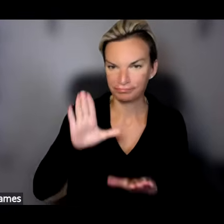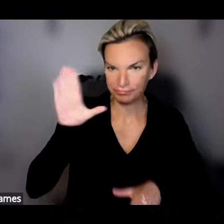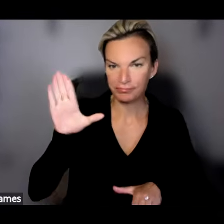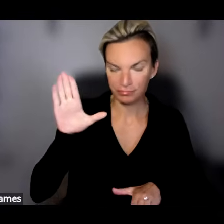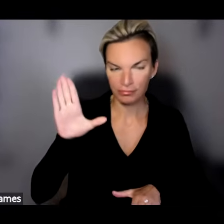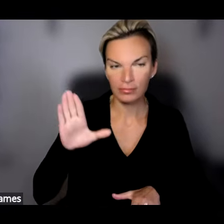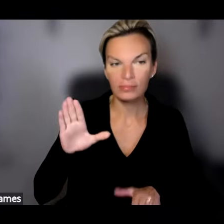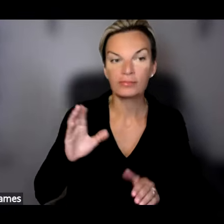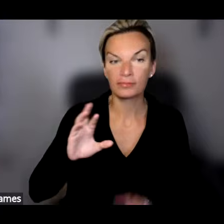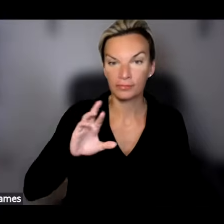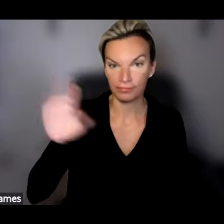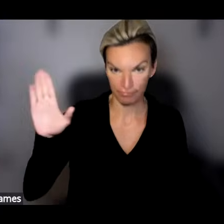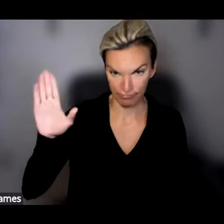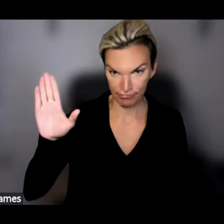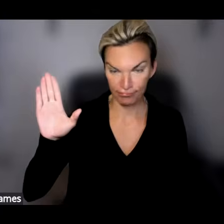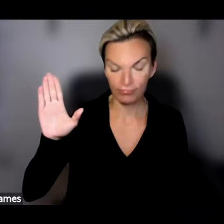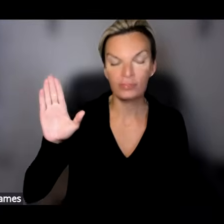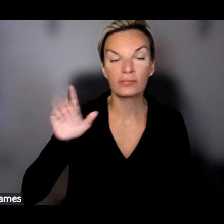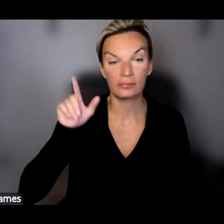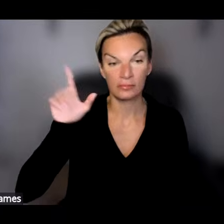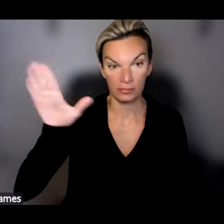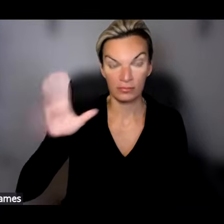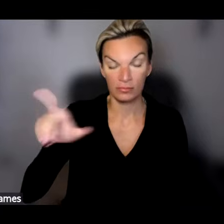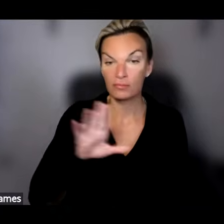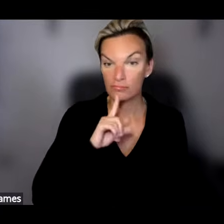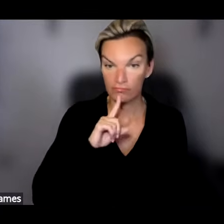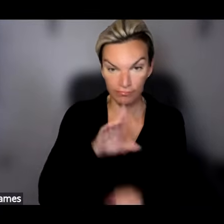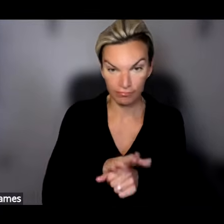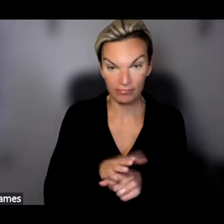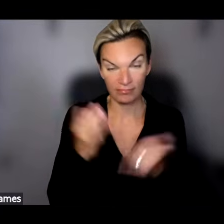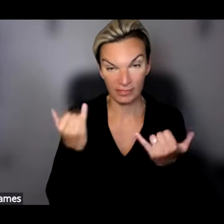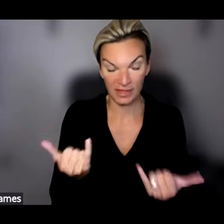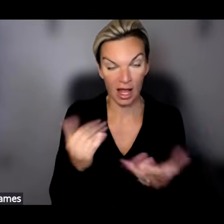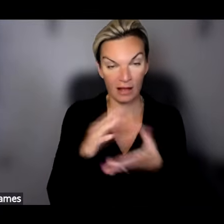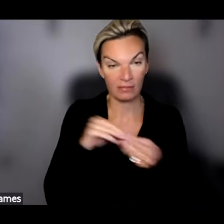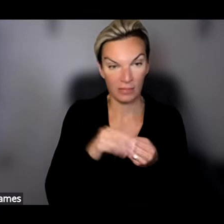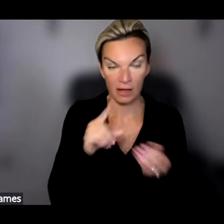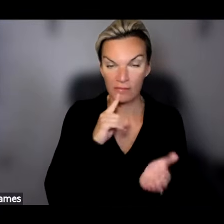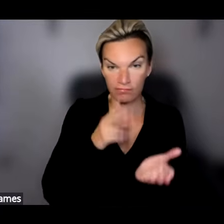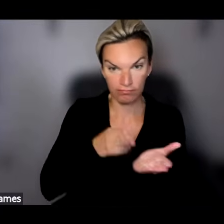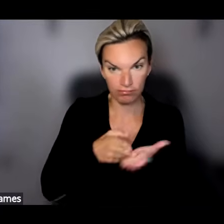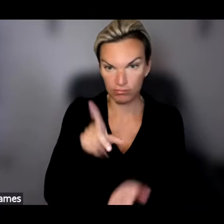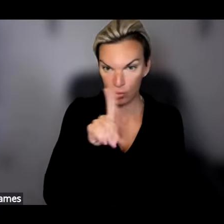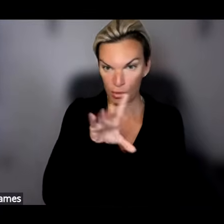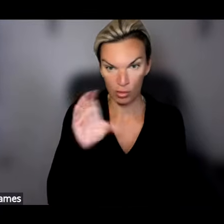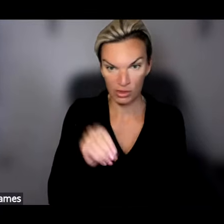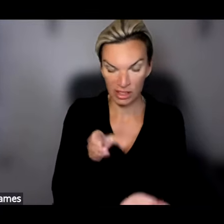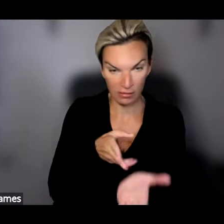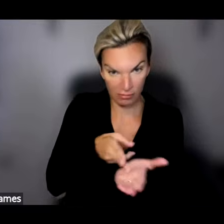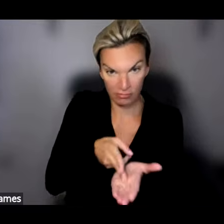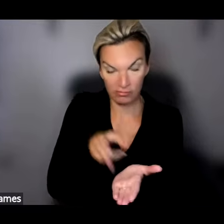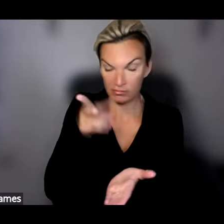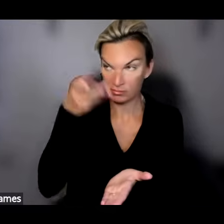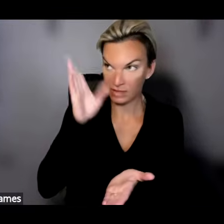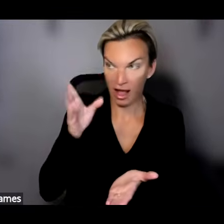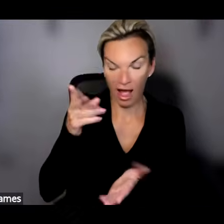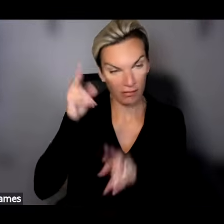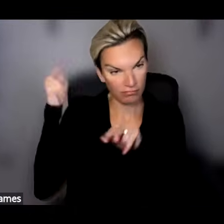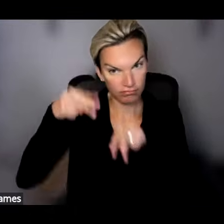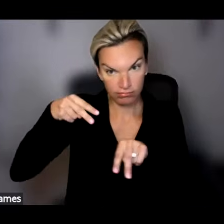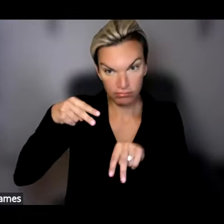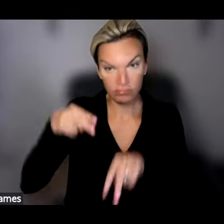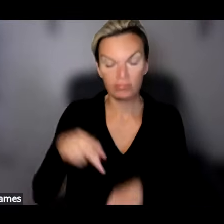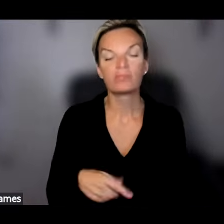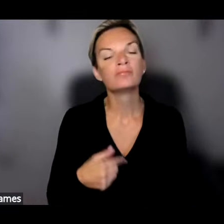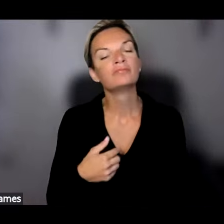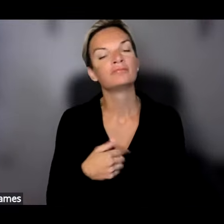Sure. You'd raise your right hand, please. You swear that the testimony you're about to give is the truth, the whole truth, and nothing but the truth, so help you God. I do. Thank you. Would you